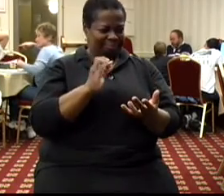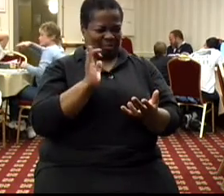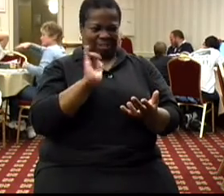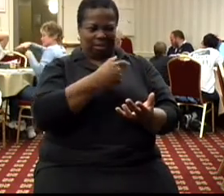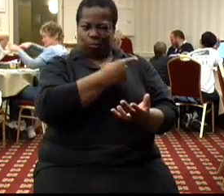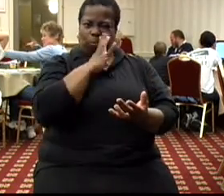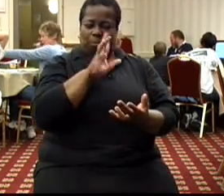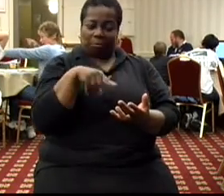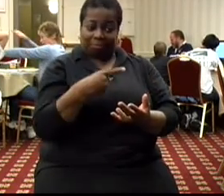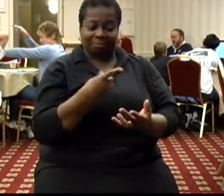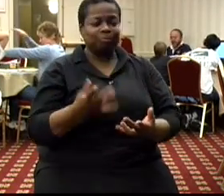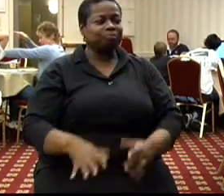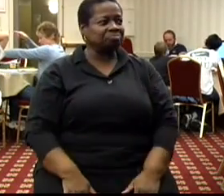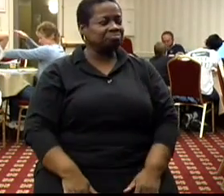so they know what you're talking about.